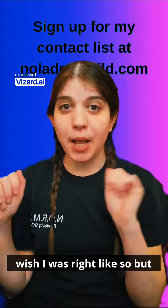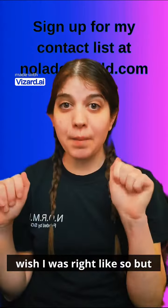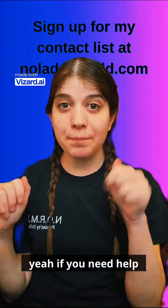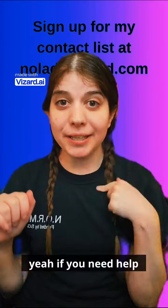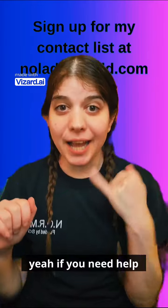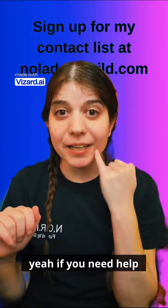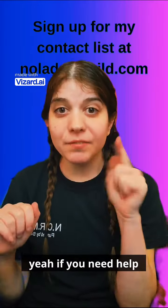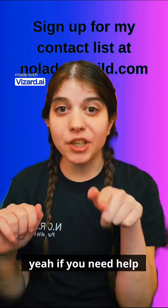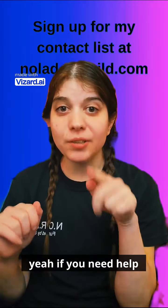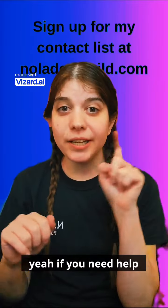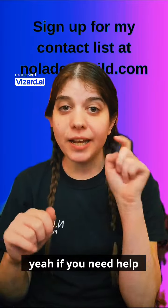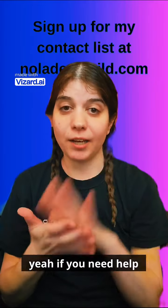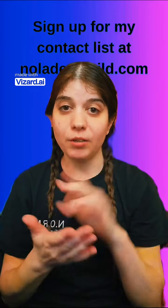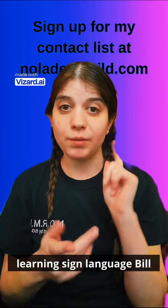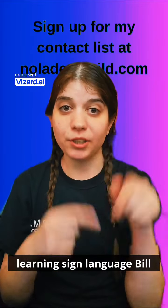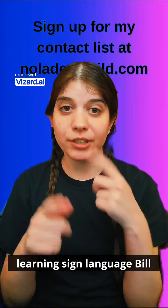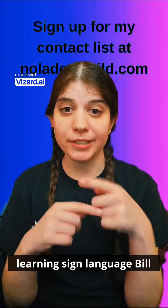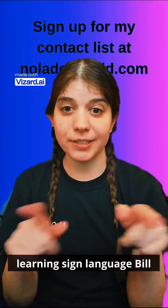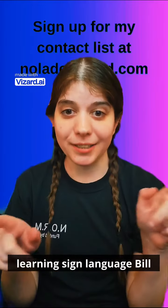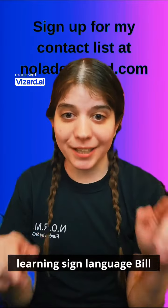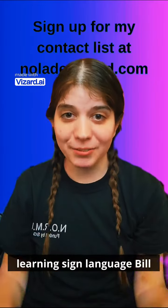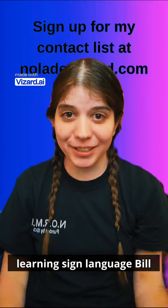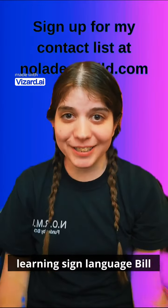but yeah, if you need help learning sign language,